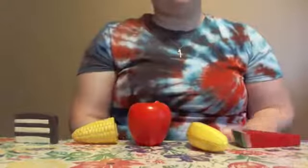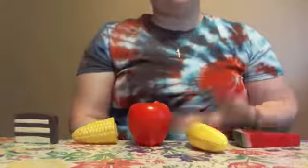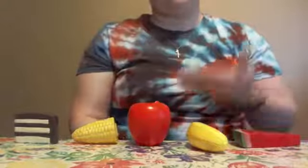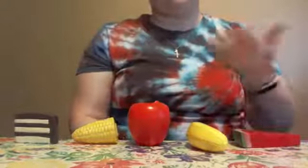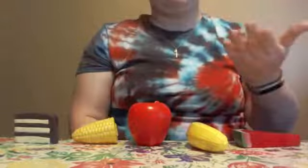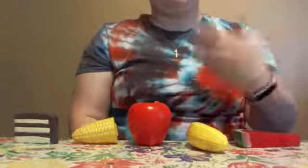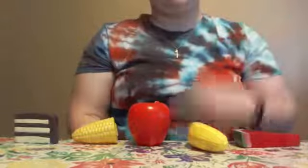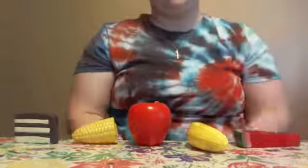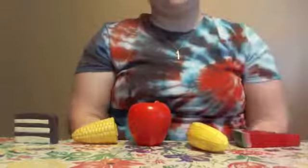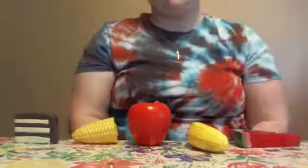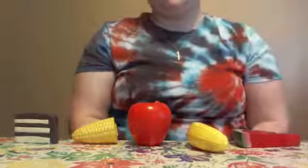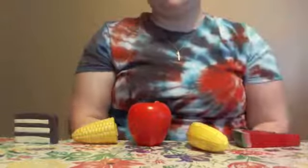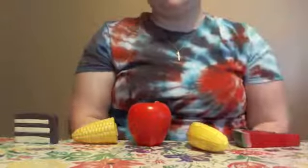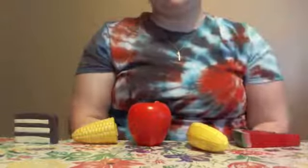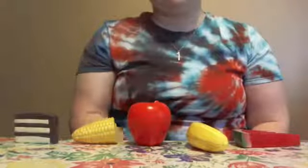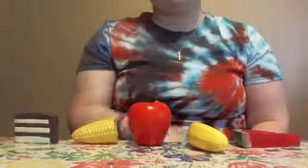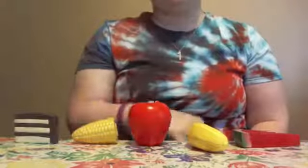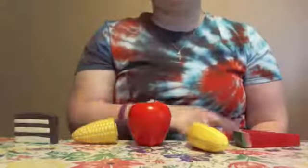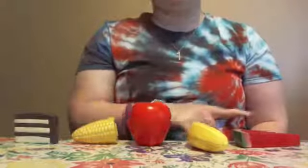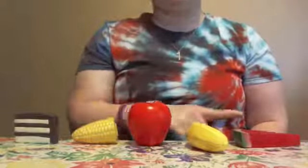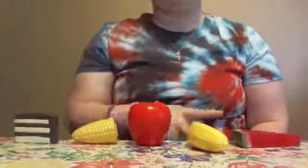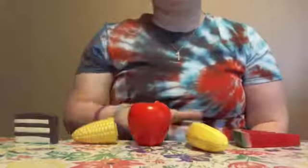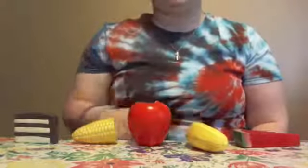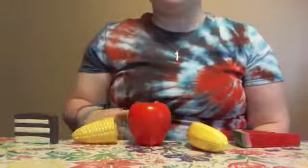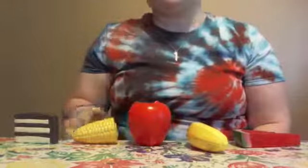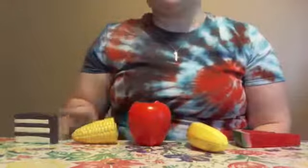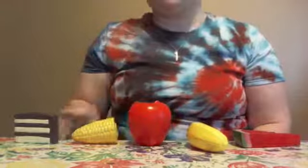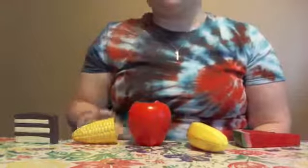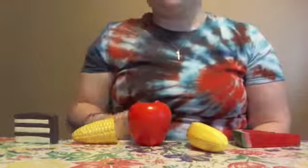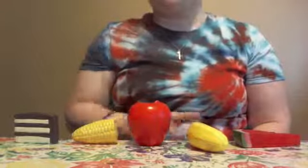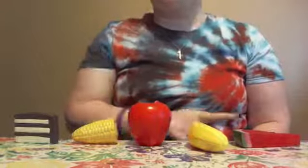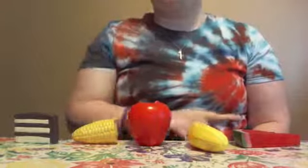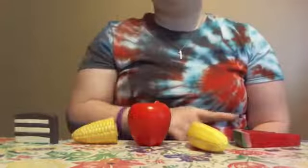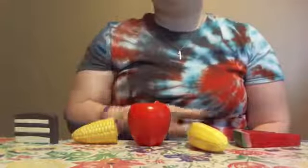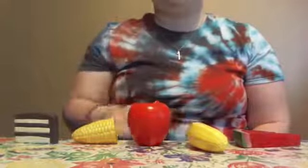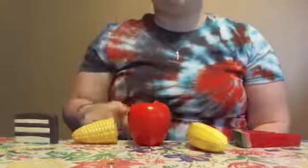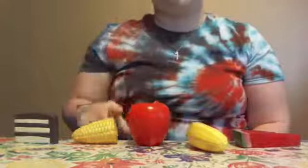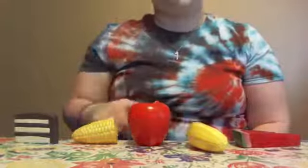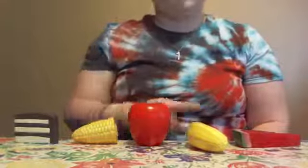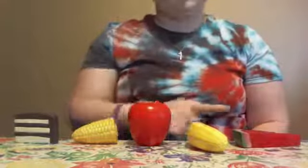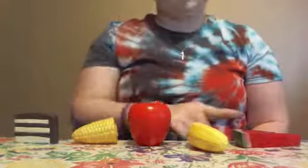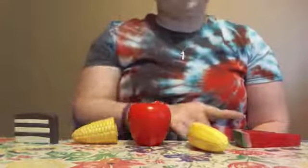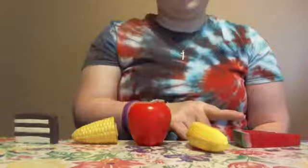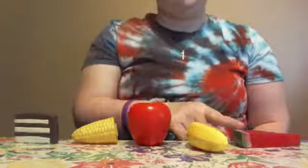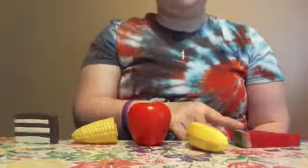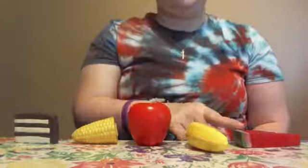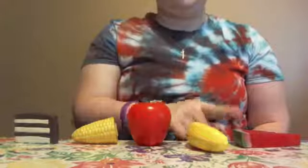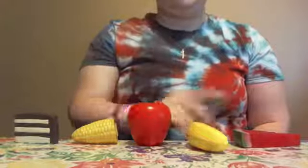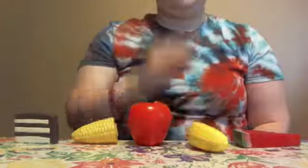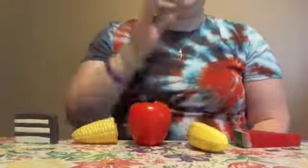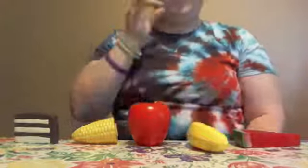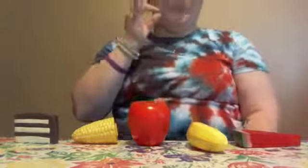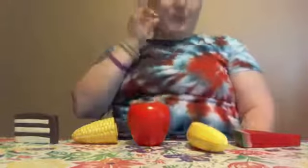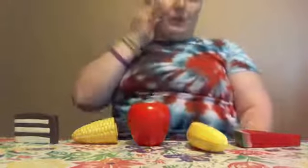going to cover the camera for a second, and I want you to guess which one of these I'm going to take away.